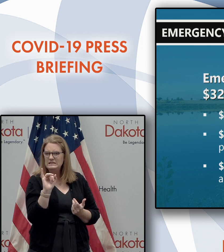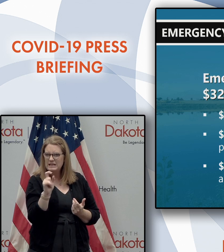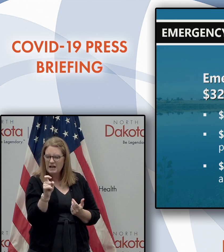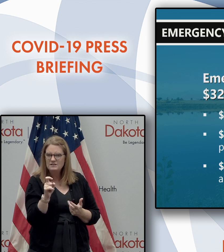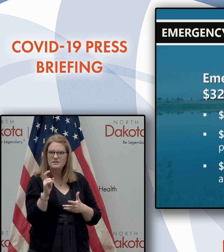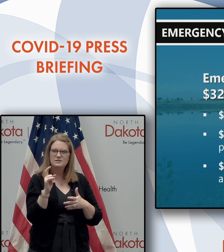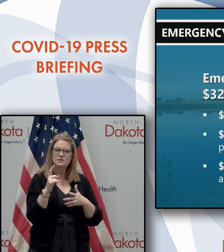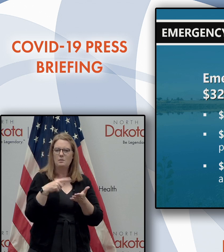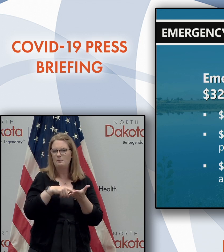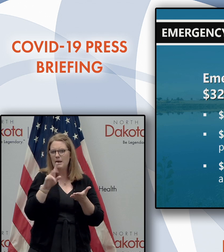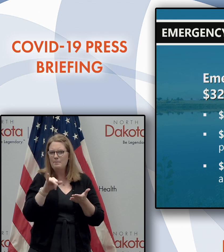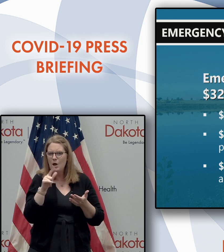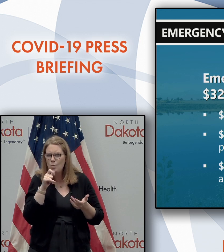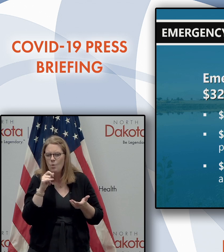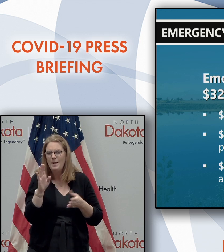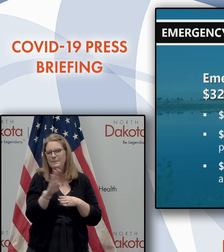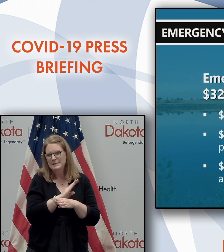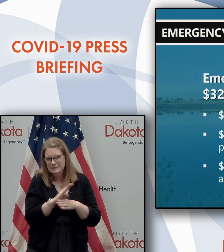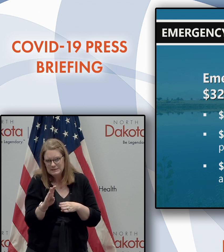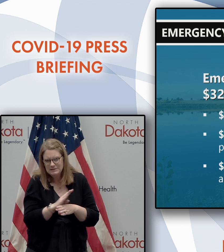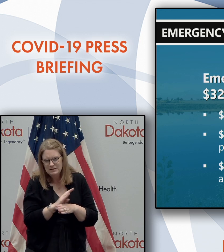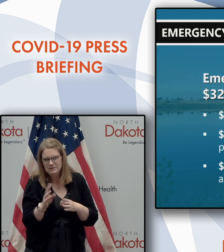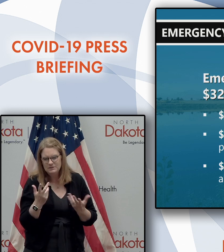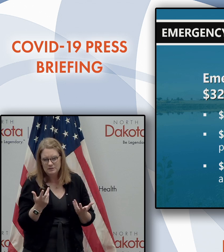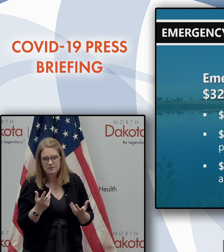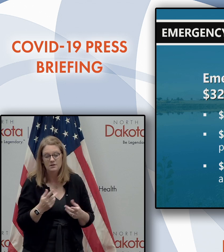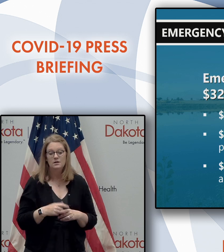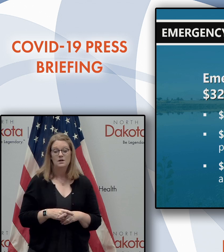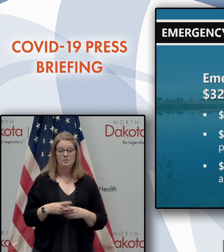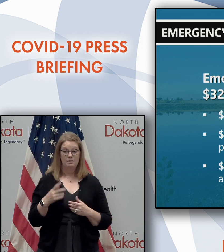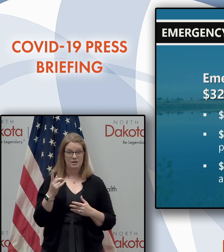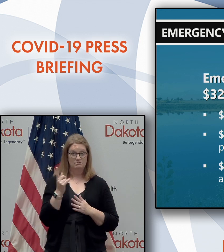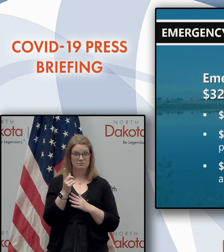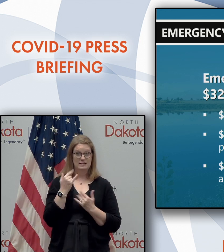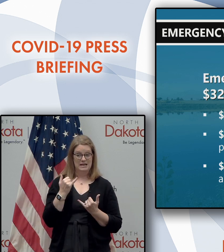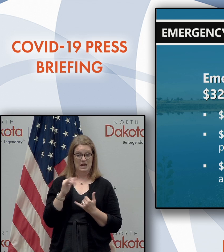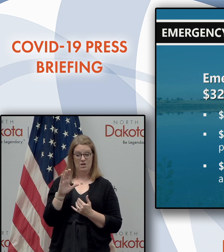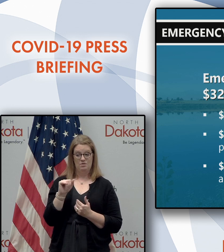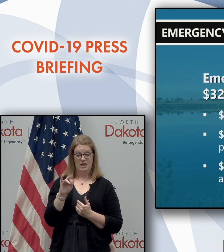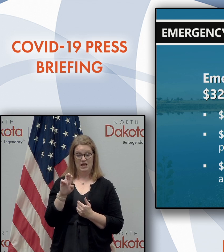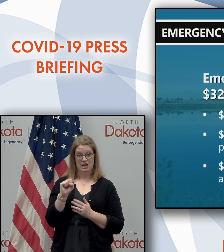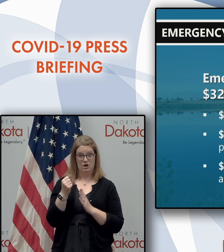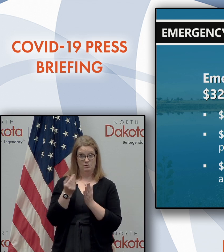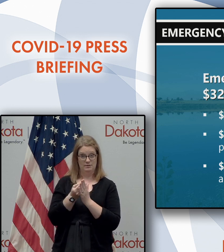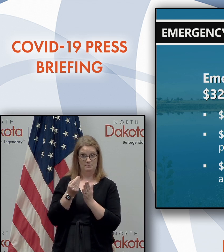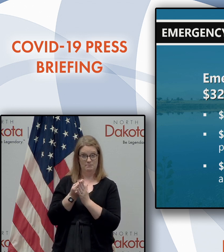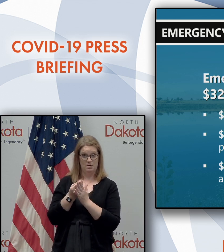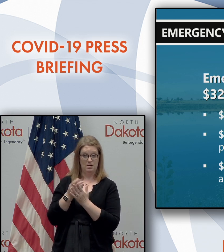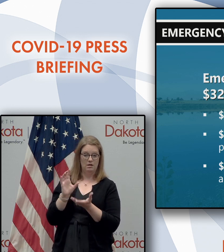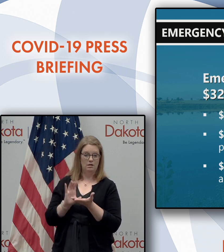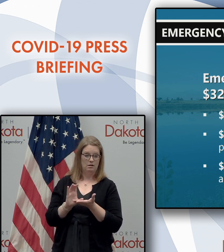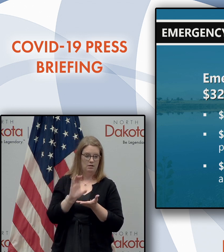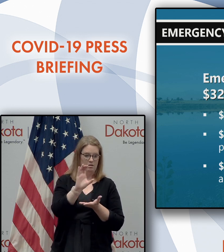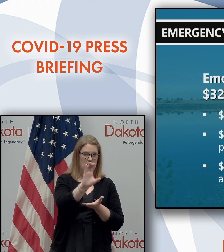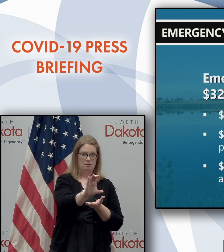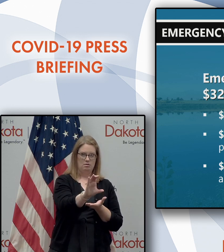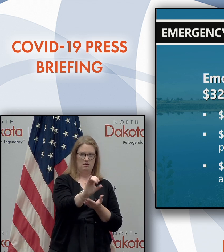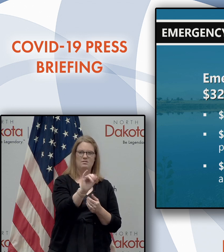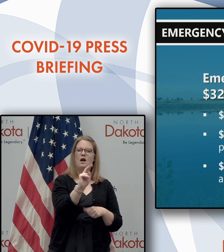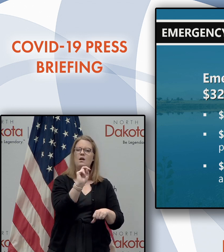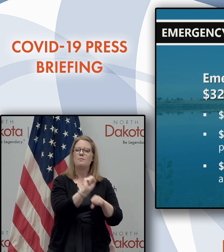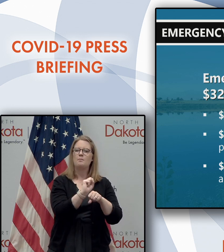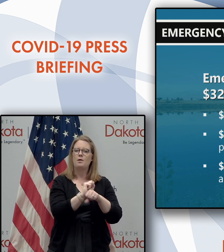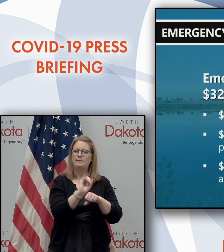jobs. And so by placing the coronavirus relief funds into the unemployment insurance fund to keep